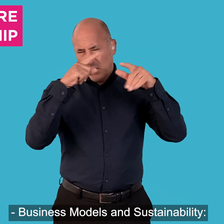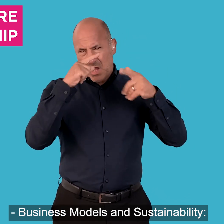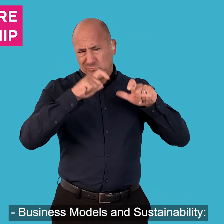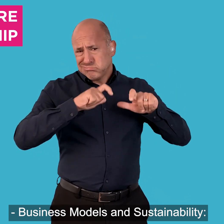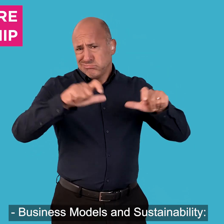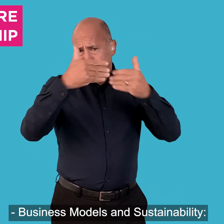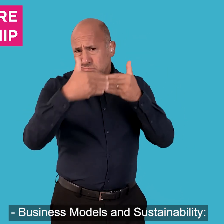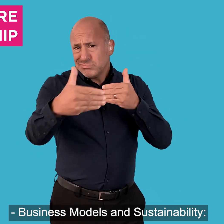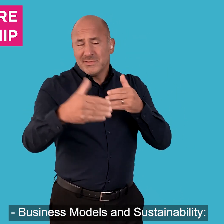and sustainability.